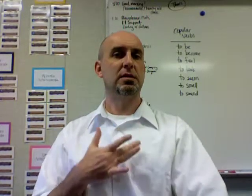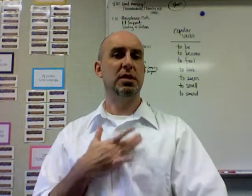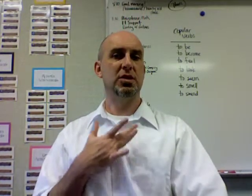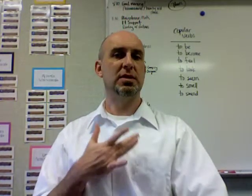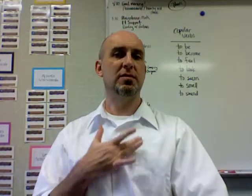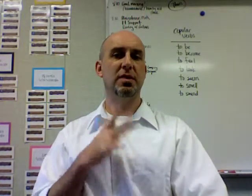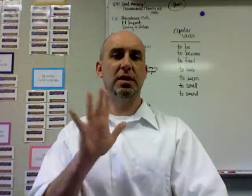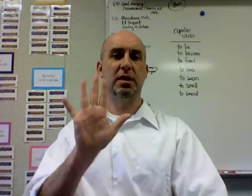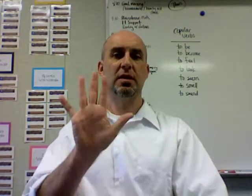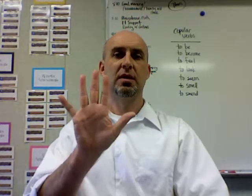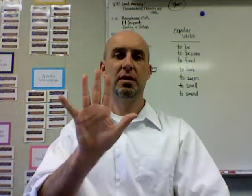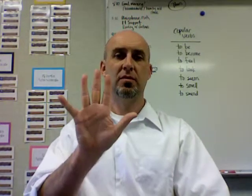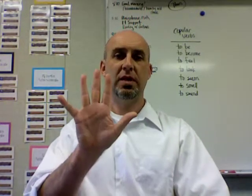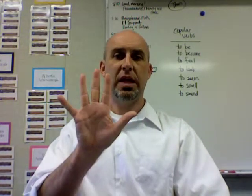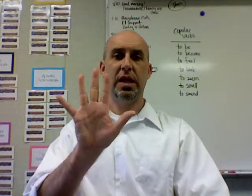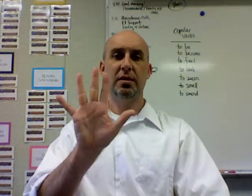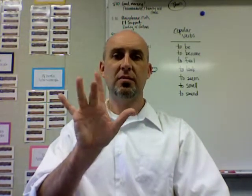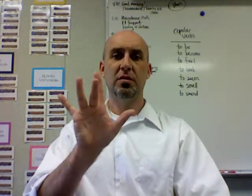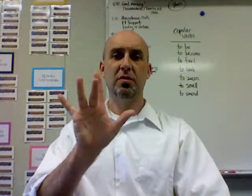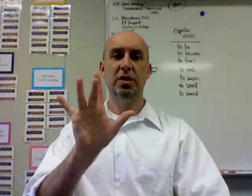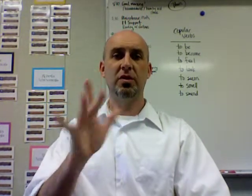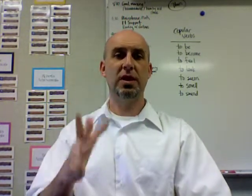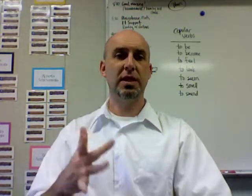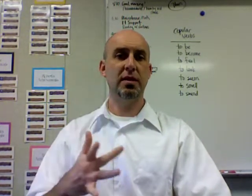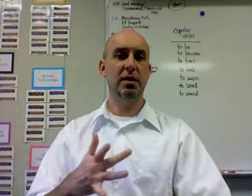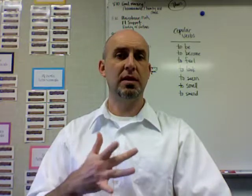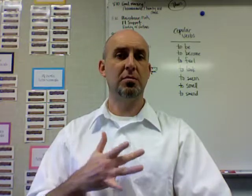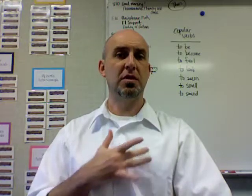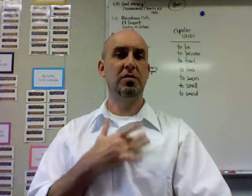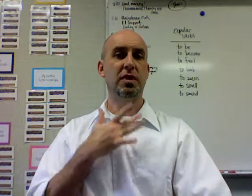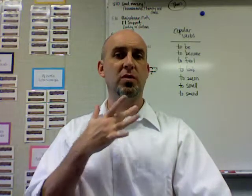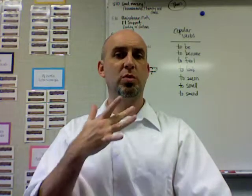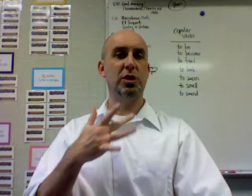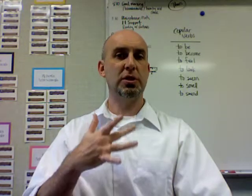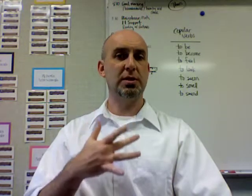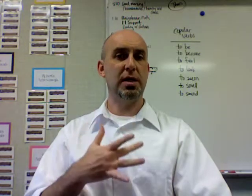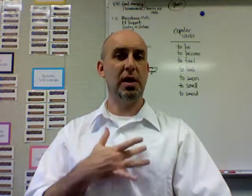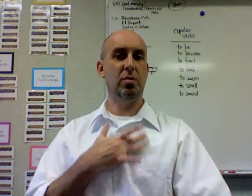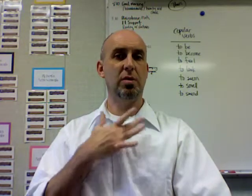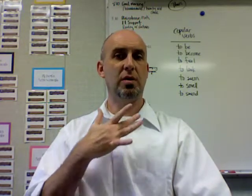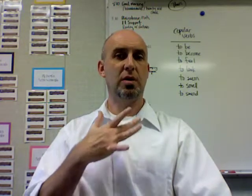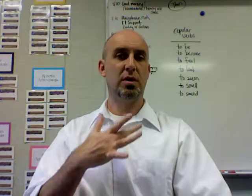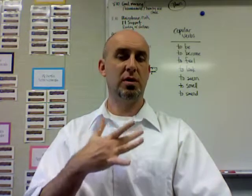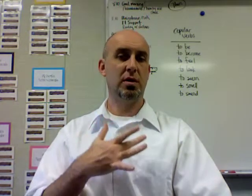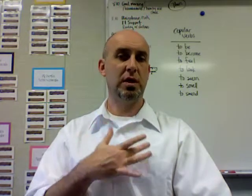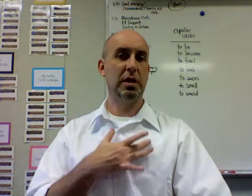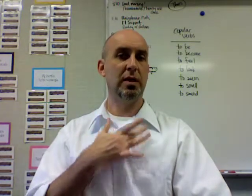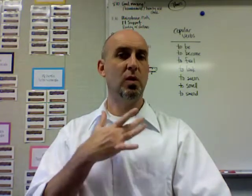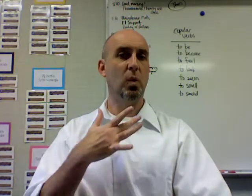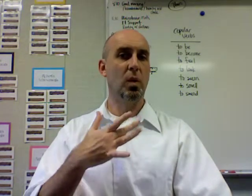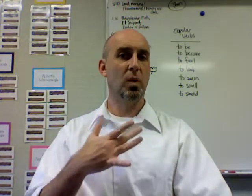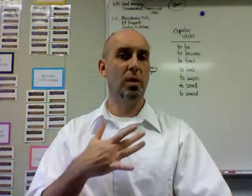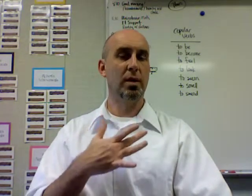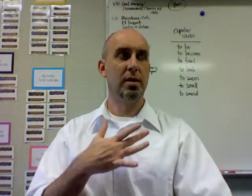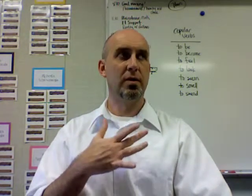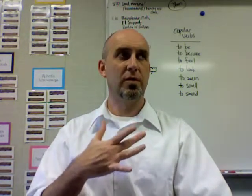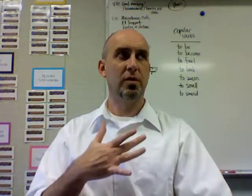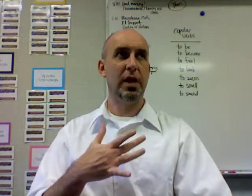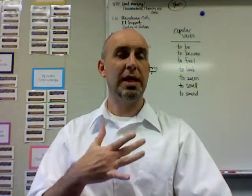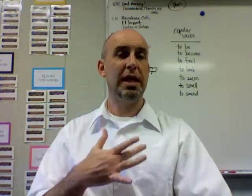Sensation is a feeling. Flat hand, middle finger in, middle finger brushes up on if you're right-handed,